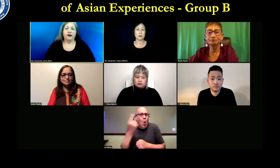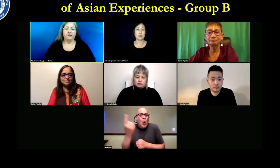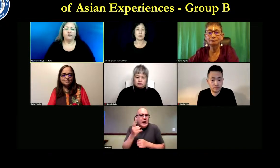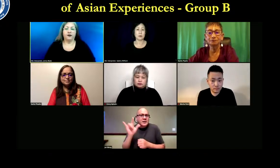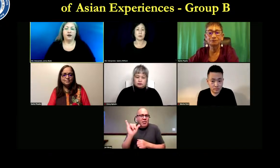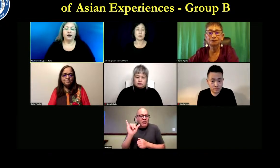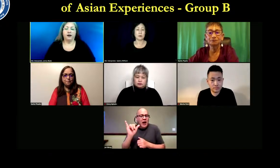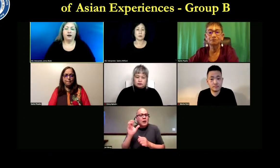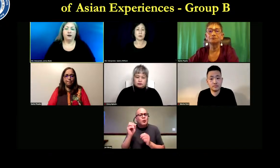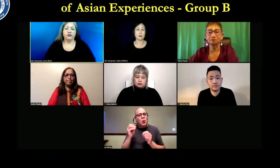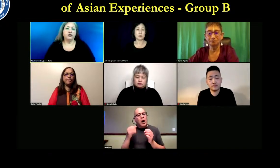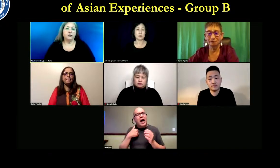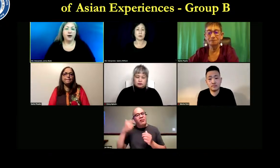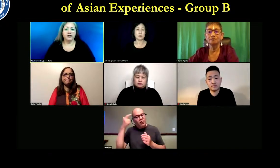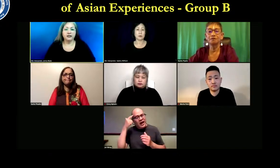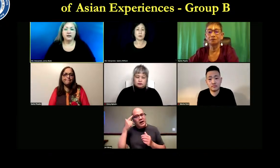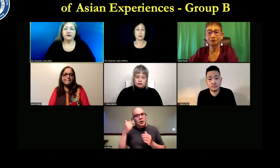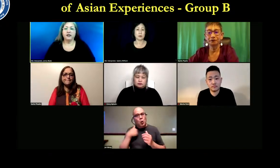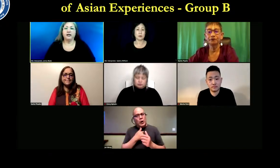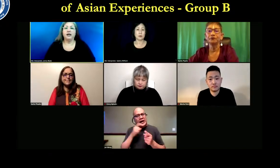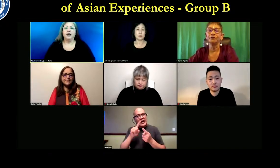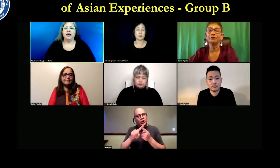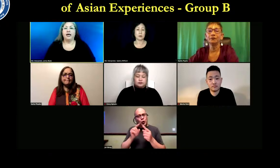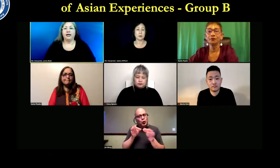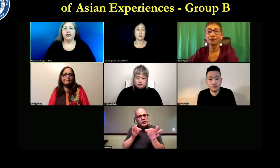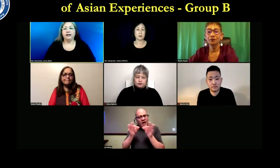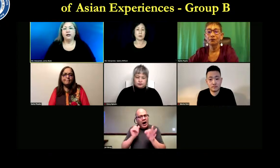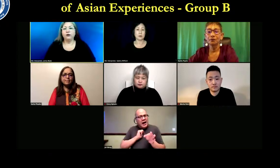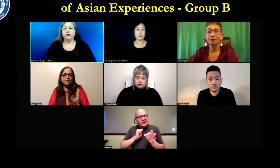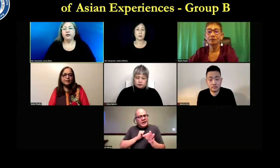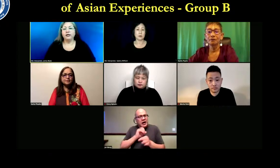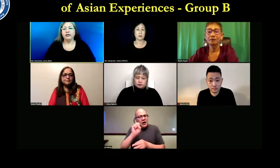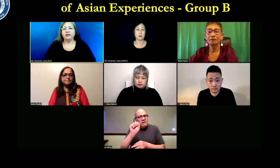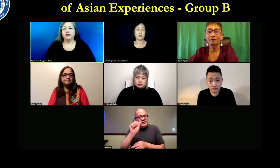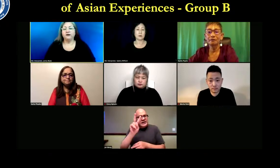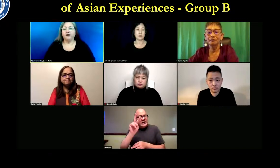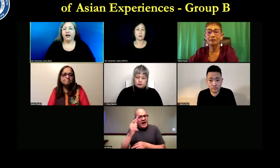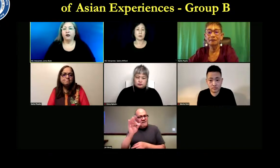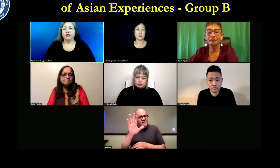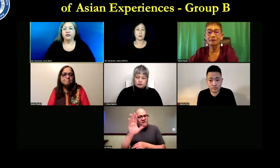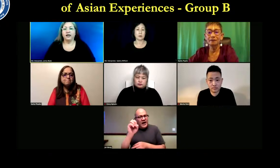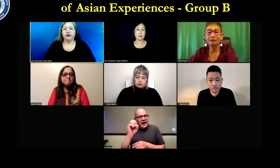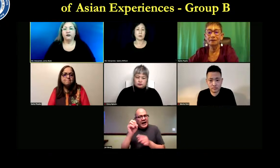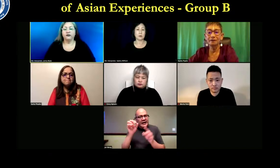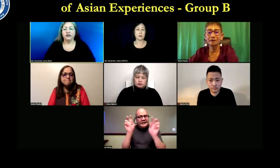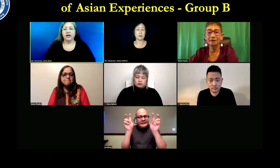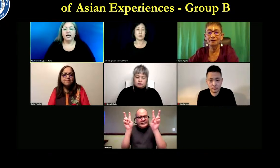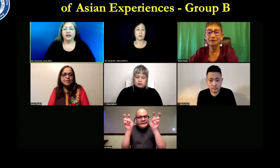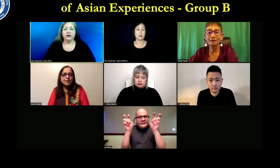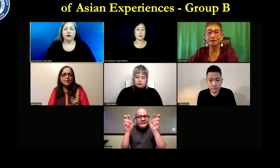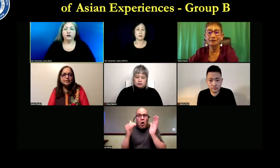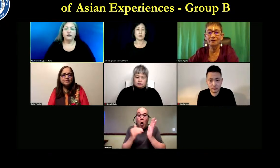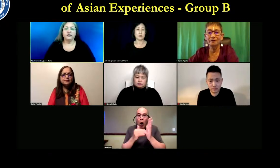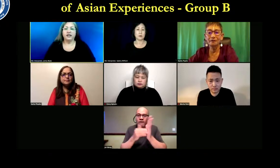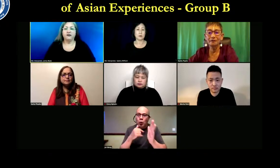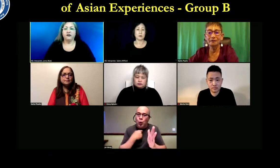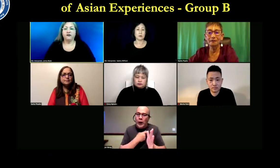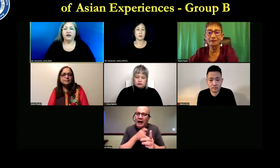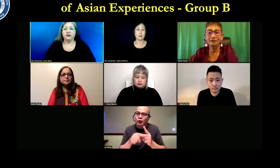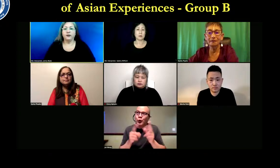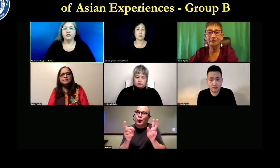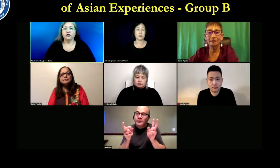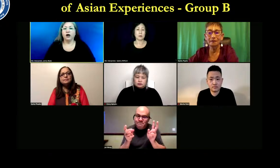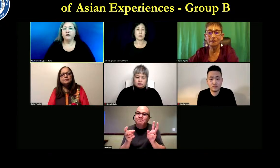that have resulted positively. And I think we really need to define ourselves and the notion of